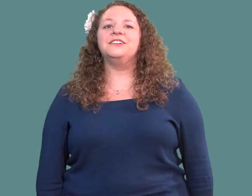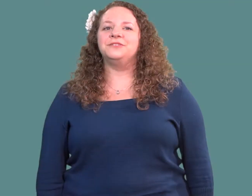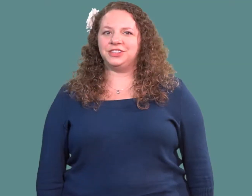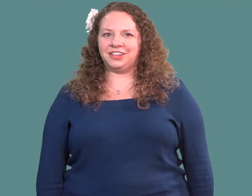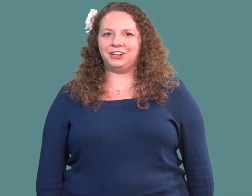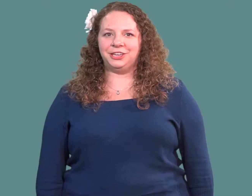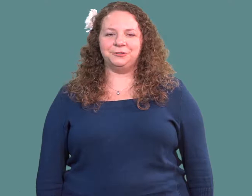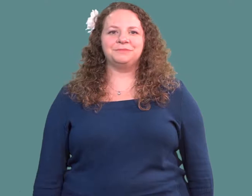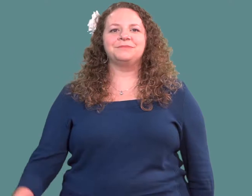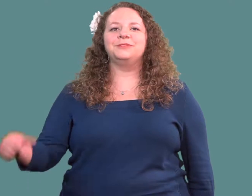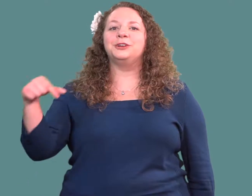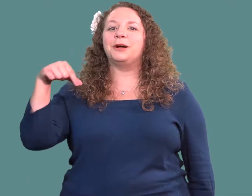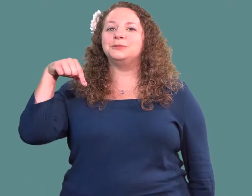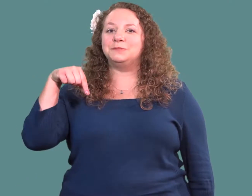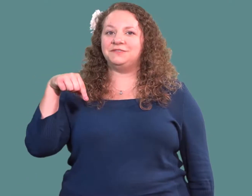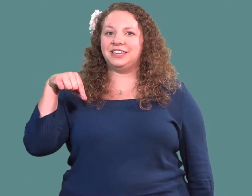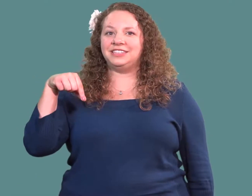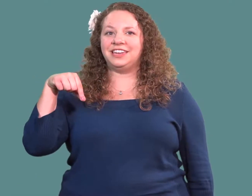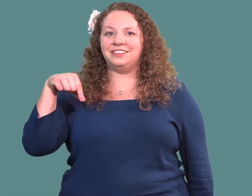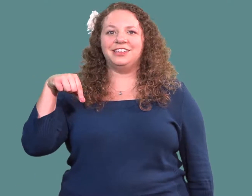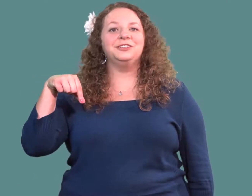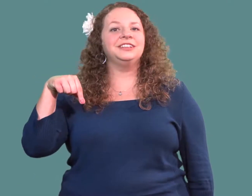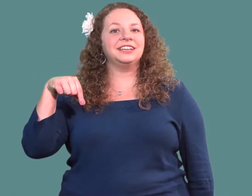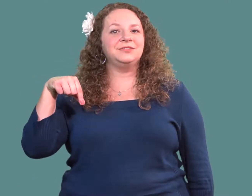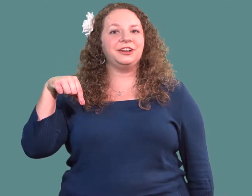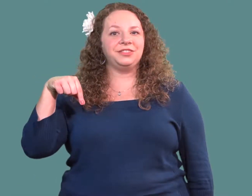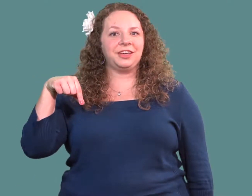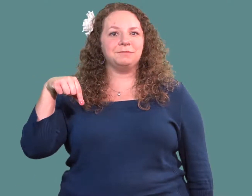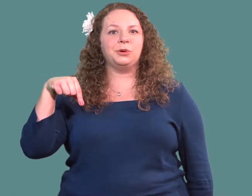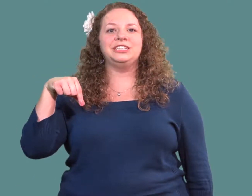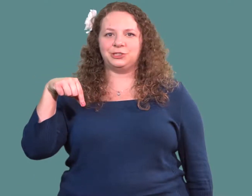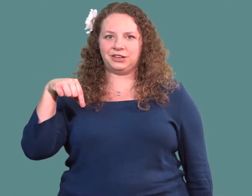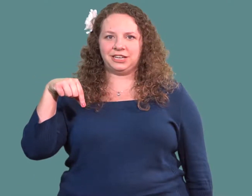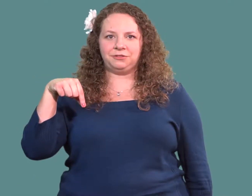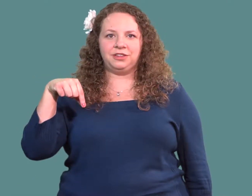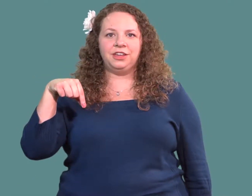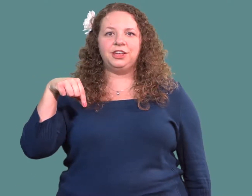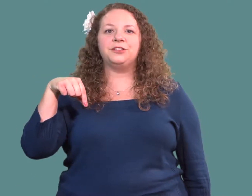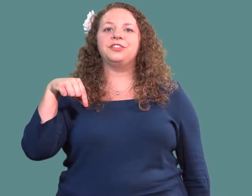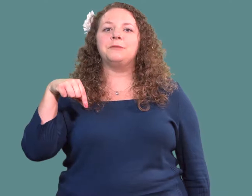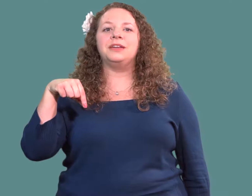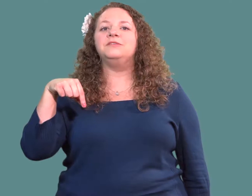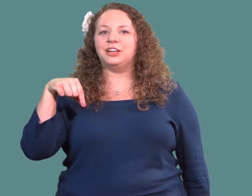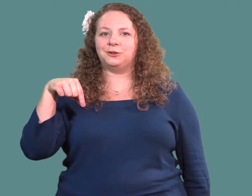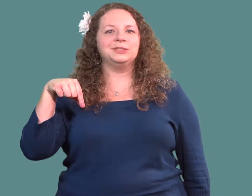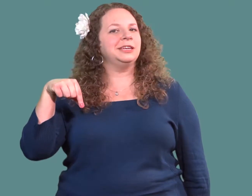For the letter Q, your palm should be facing in and your index finger and thumb pointing straight down. Your thumb and finger will stay about an